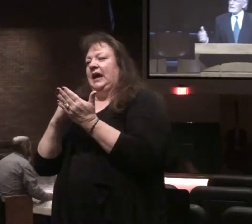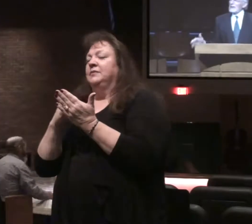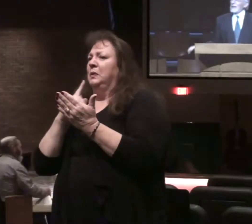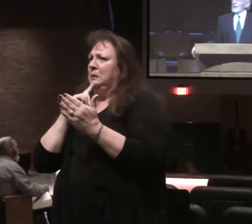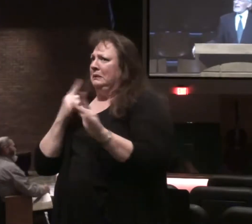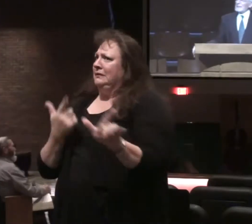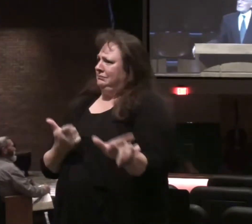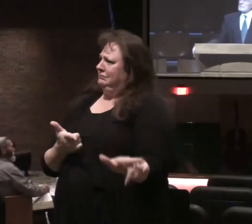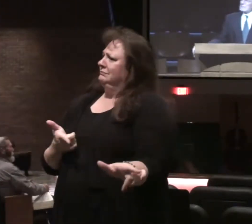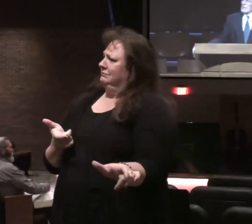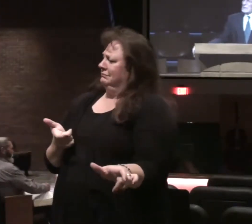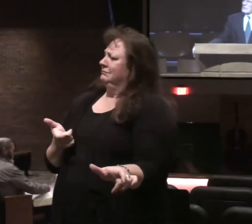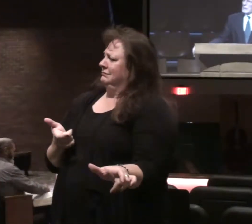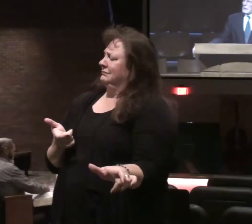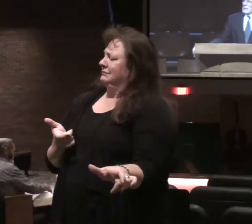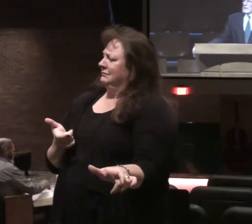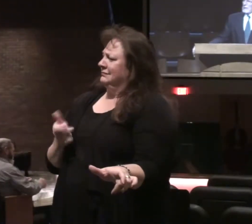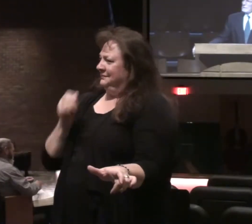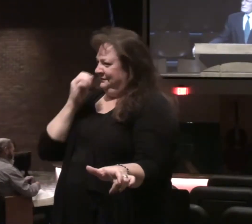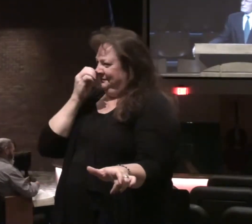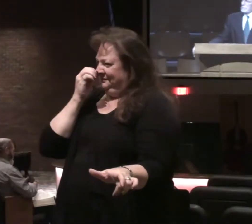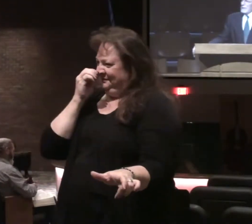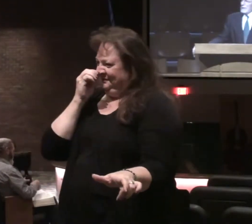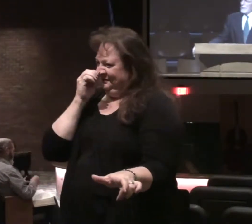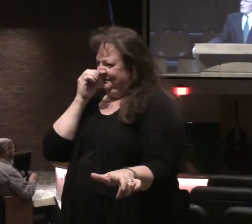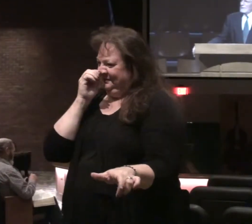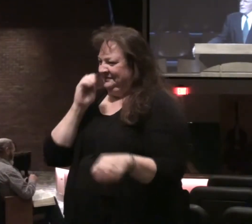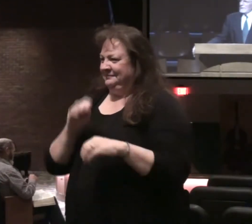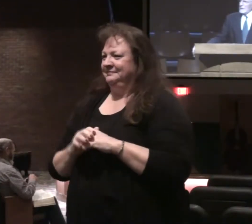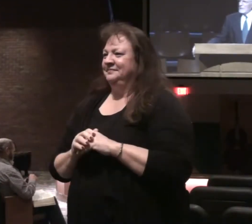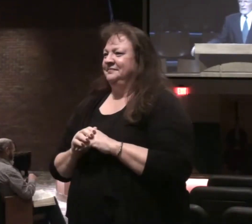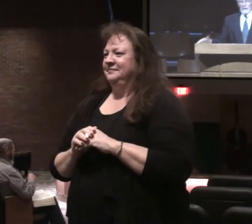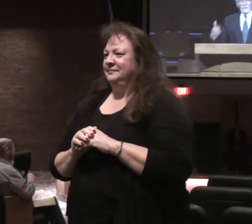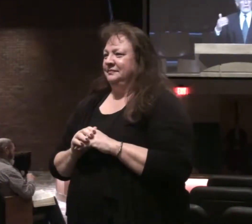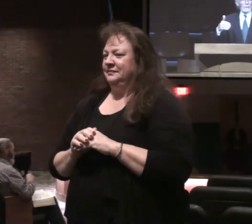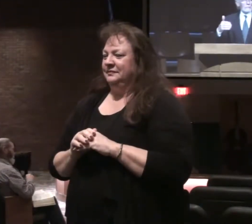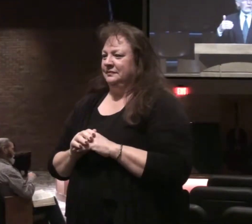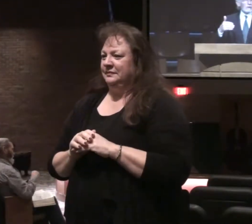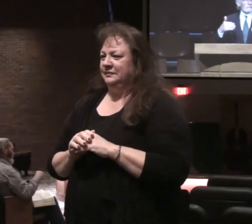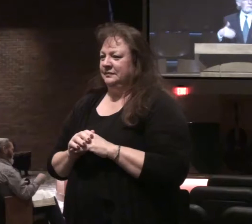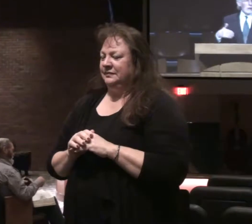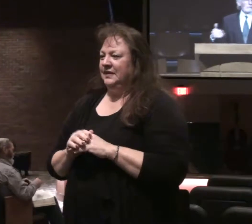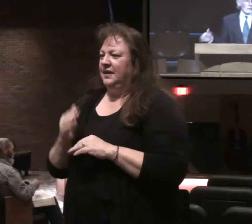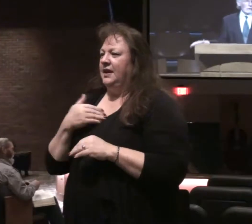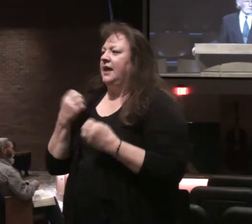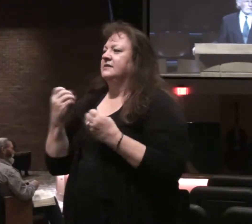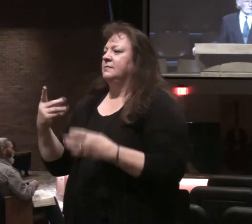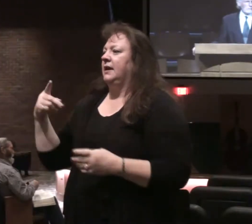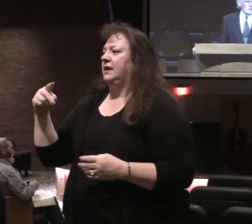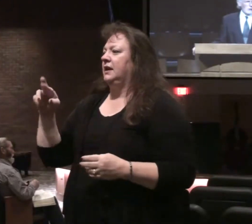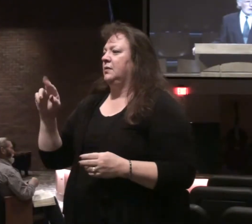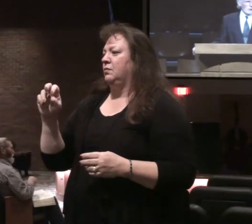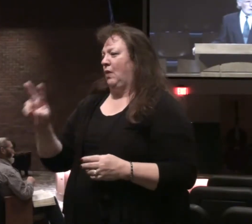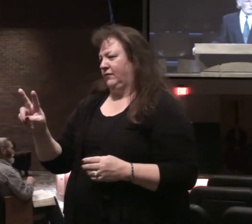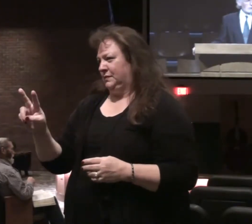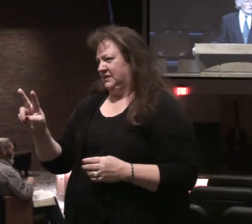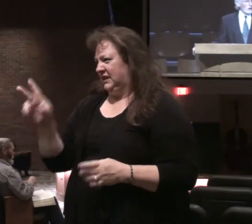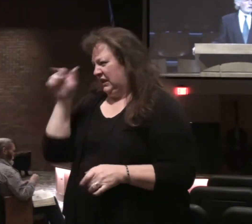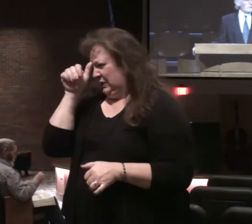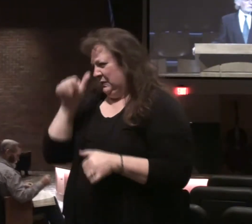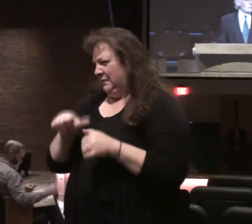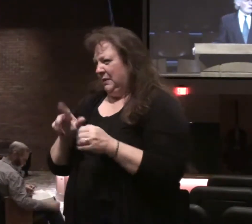moves a little more quickly is it contains a number of proverbs. You